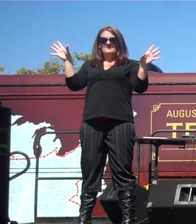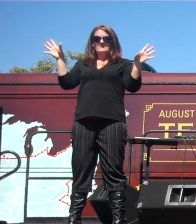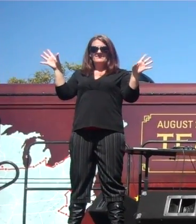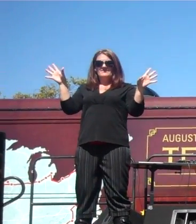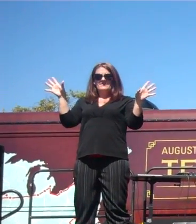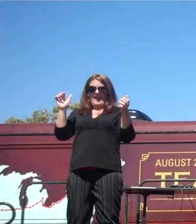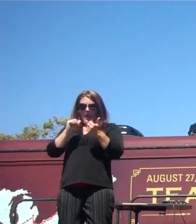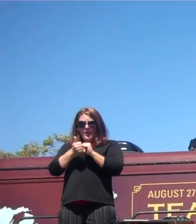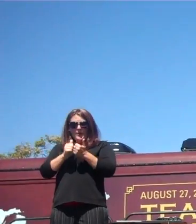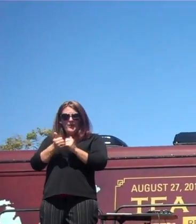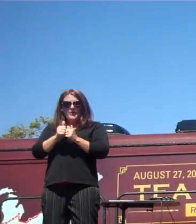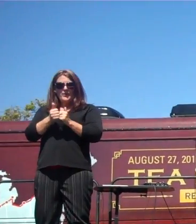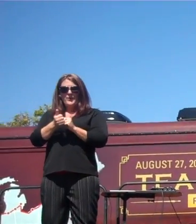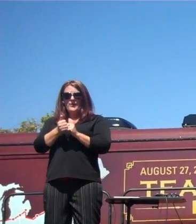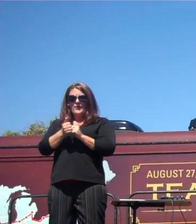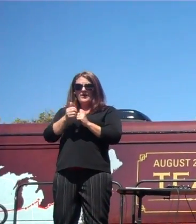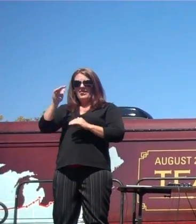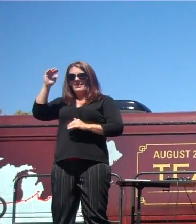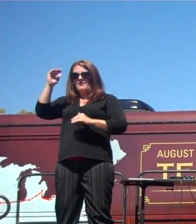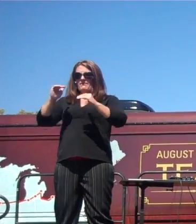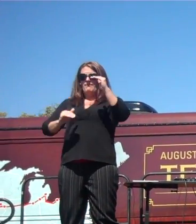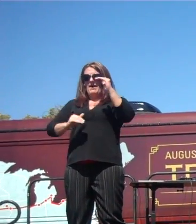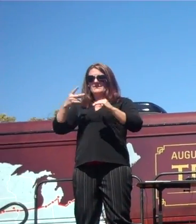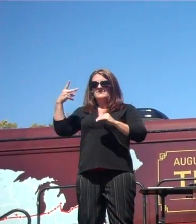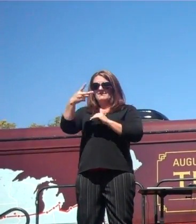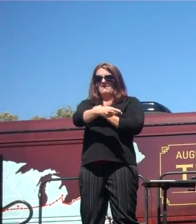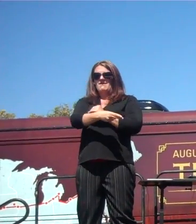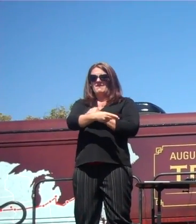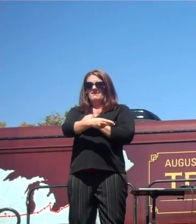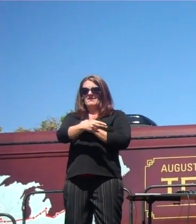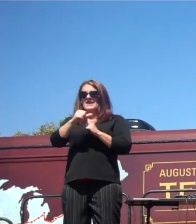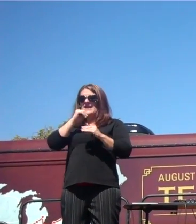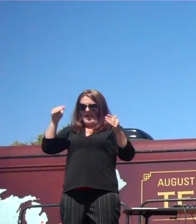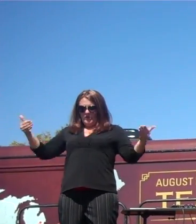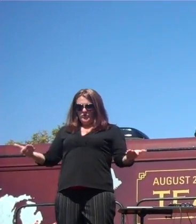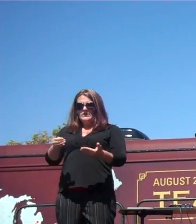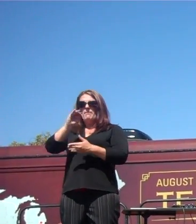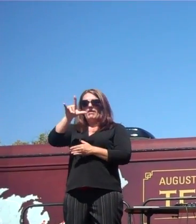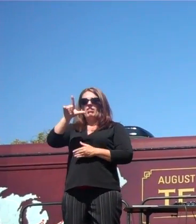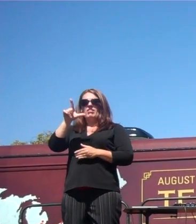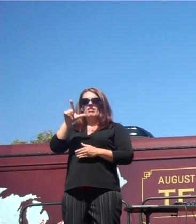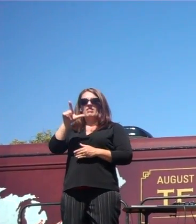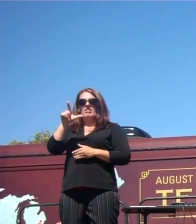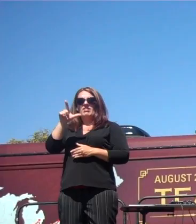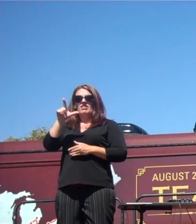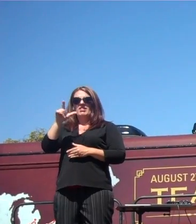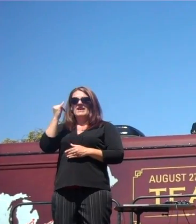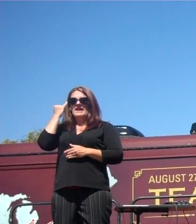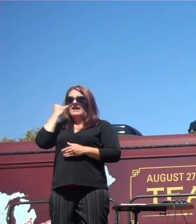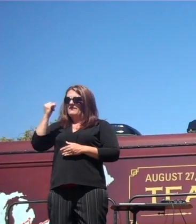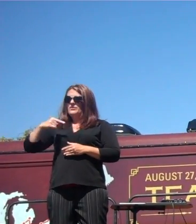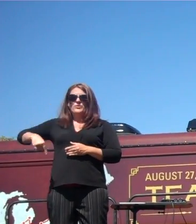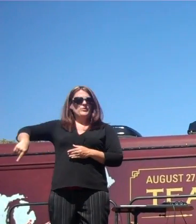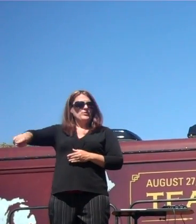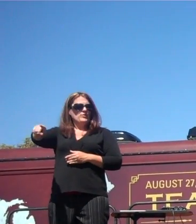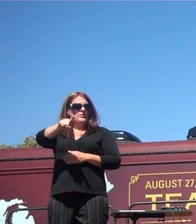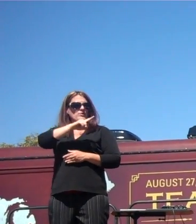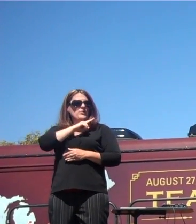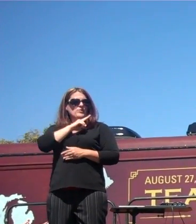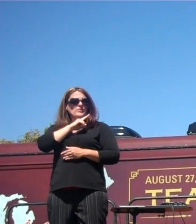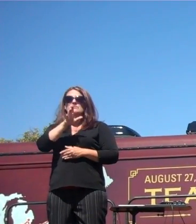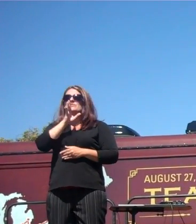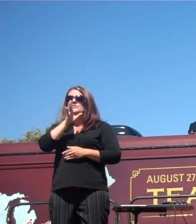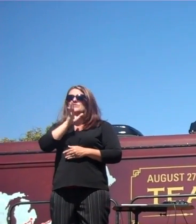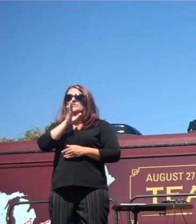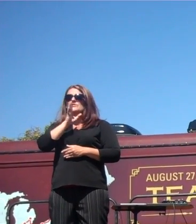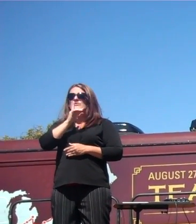of cap and balance. They wouldn't have introduced a bill like that had not you spoken up